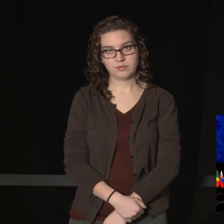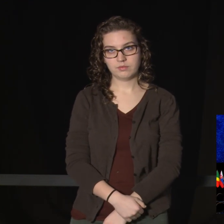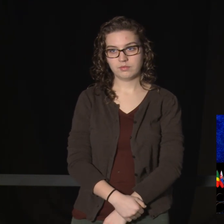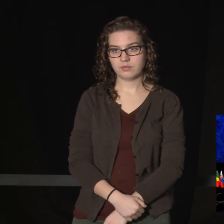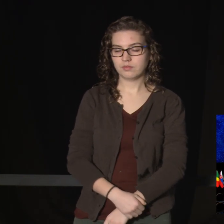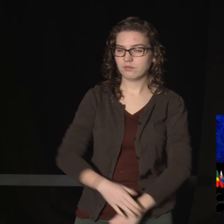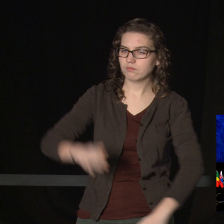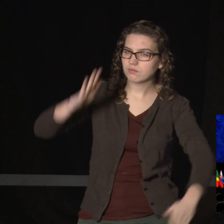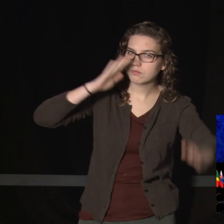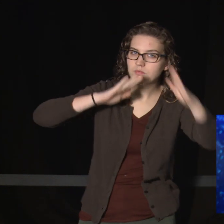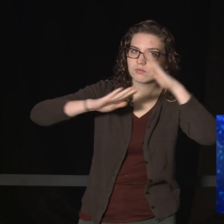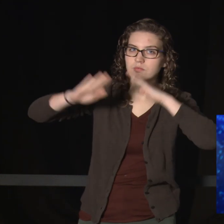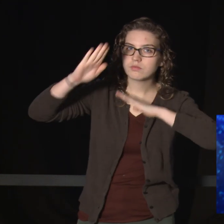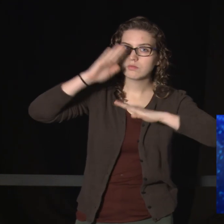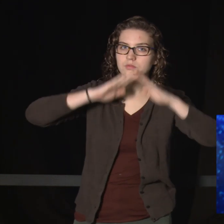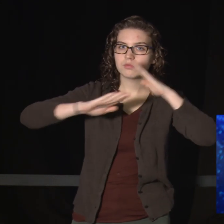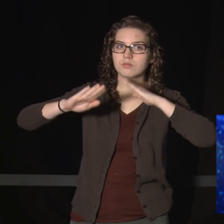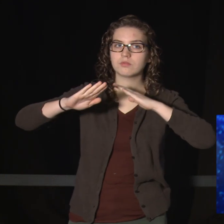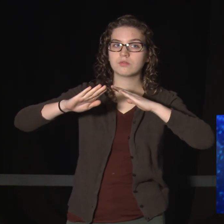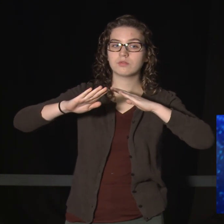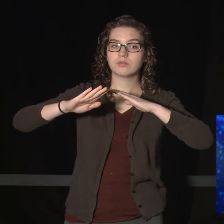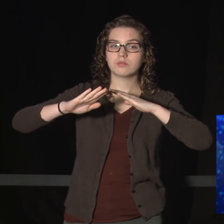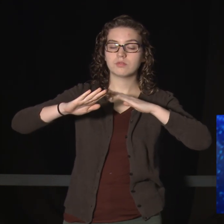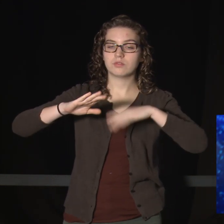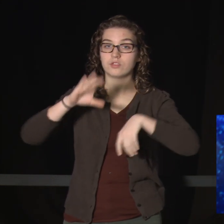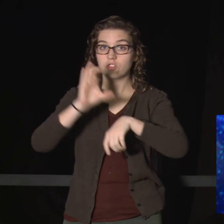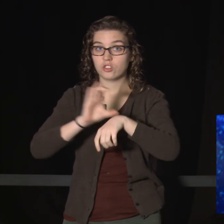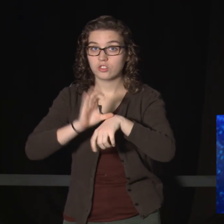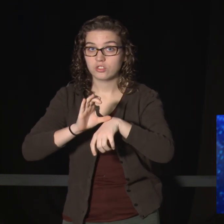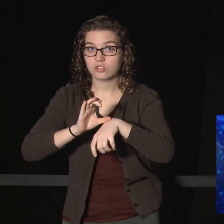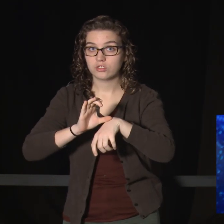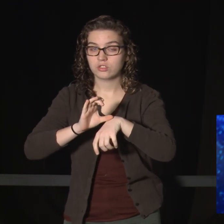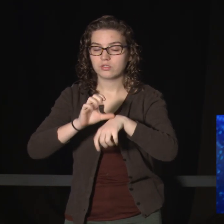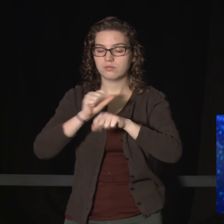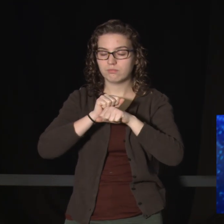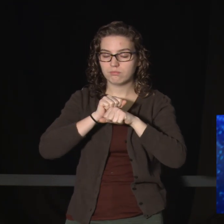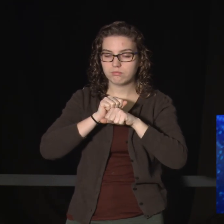havoc, church, scattered.